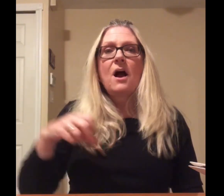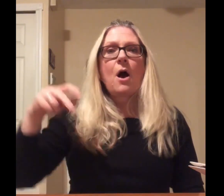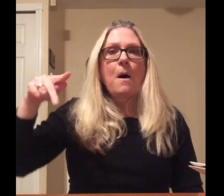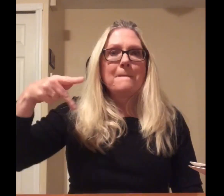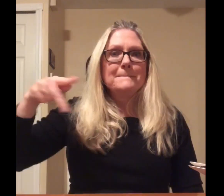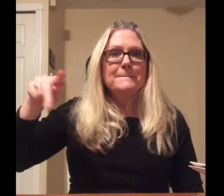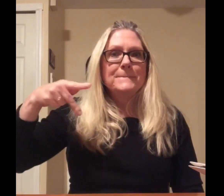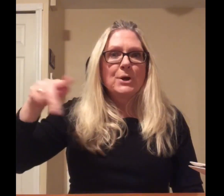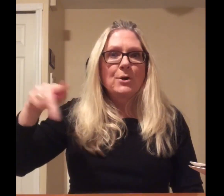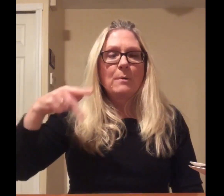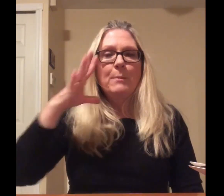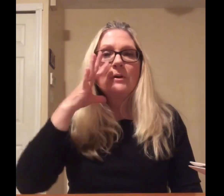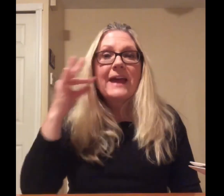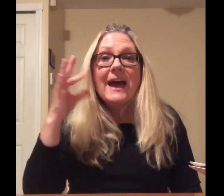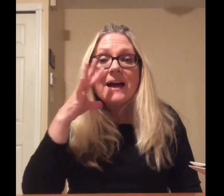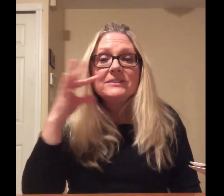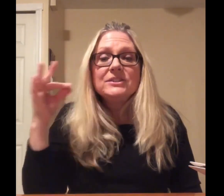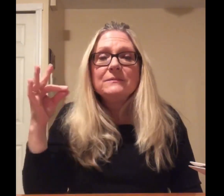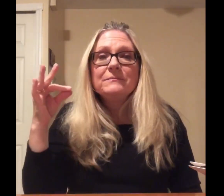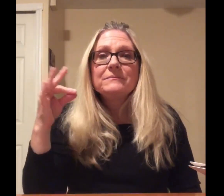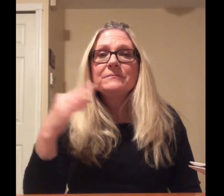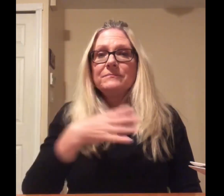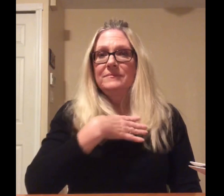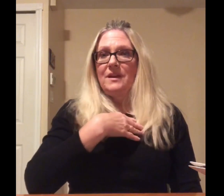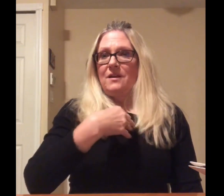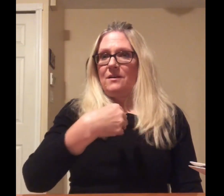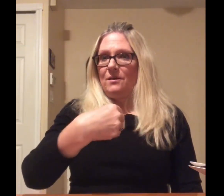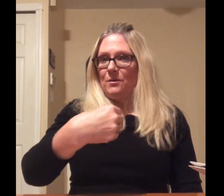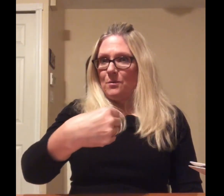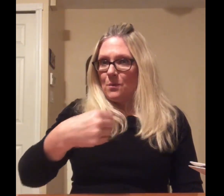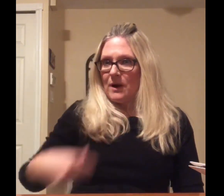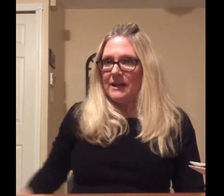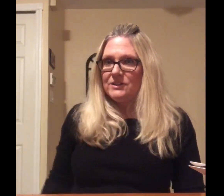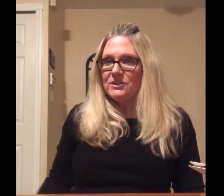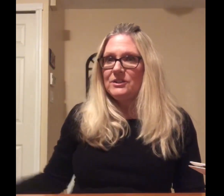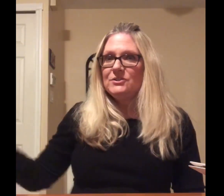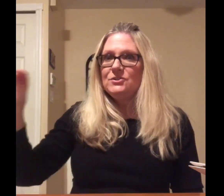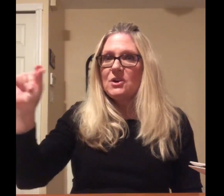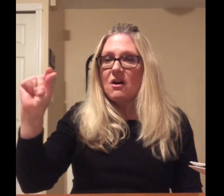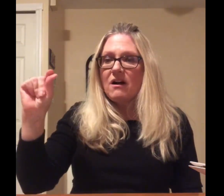a purple cat, a white dog,